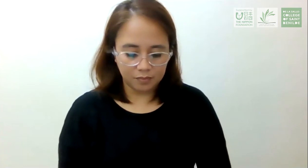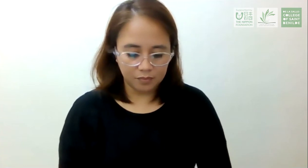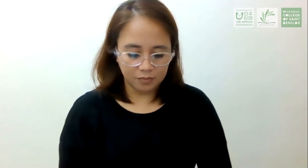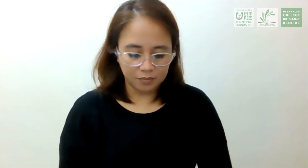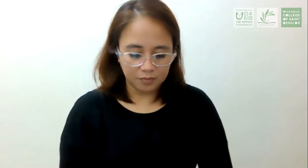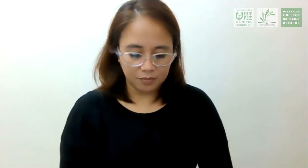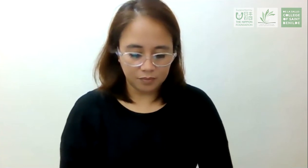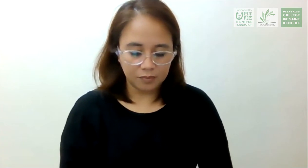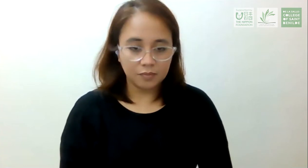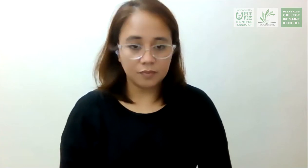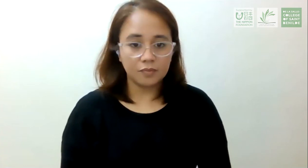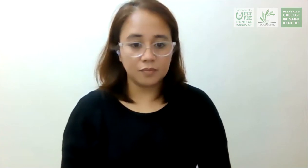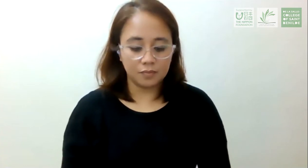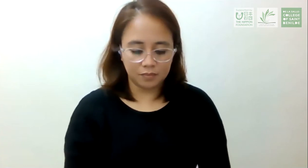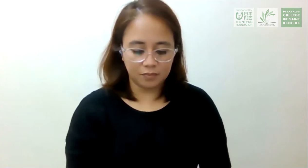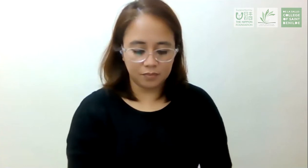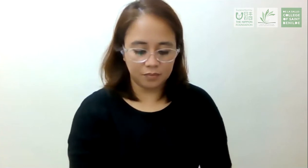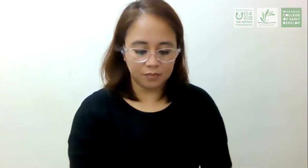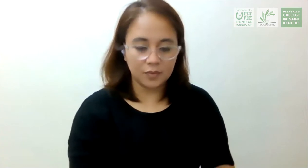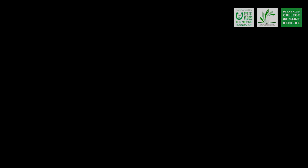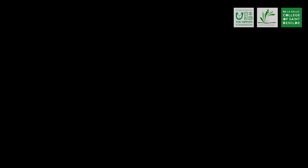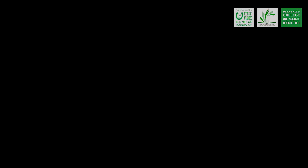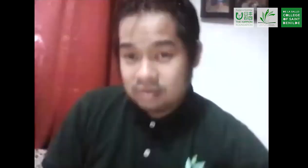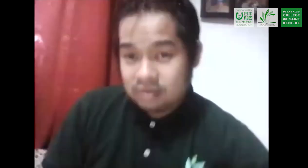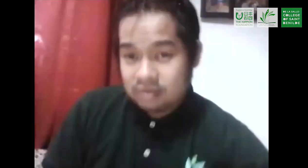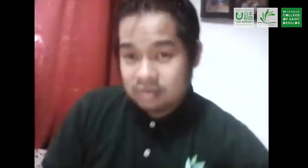So we finished with test 2.